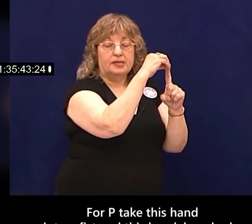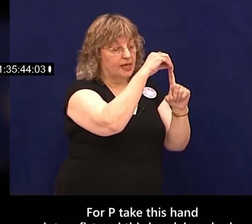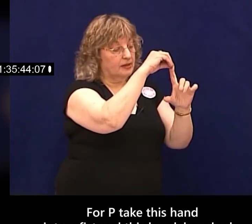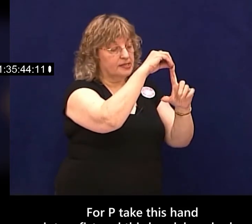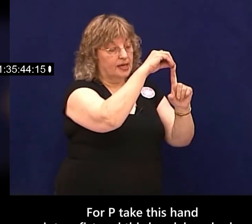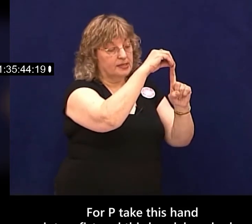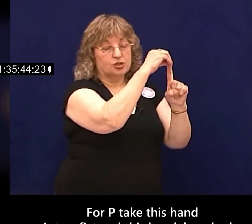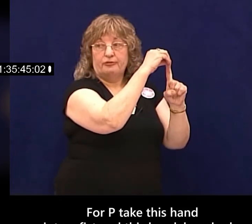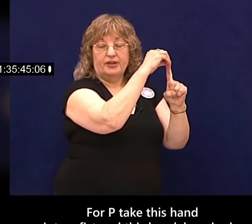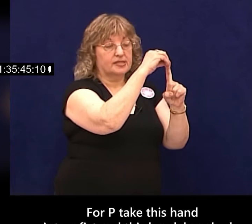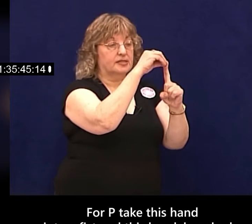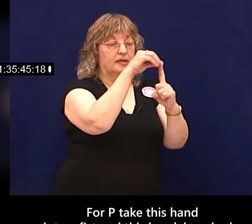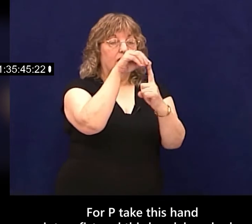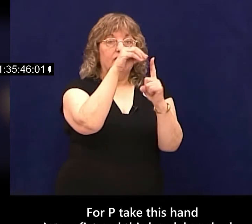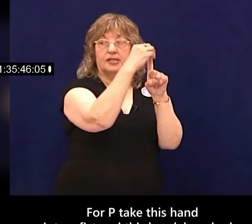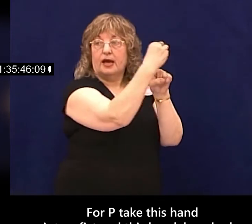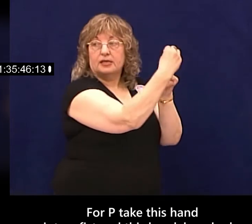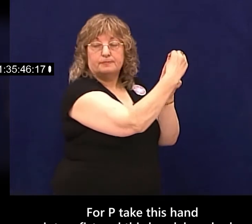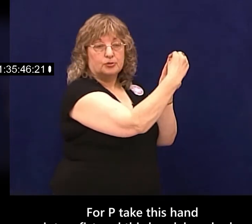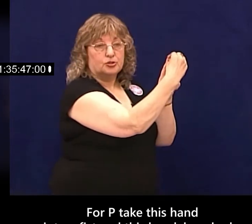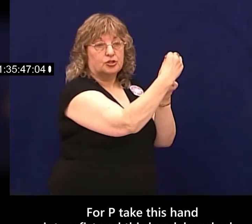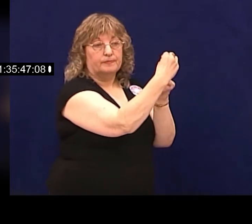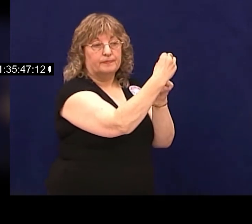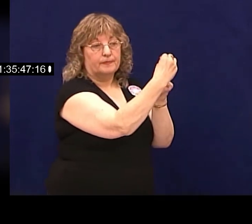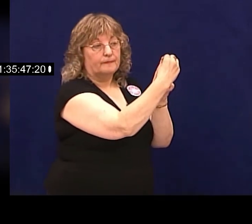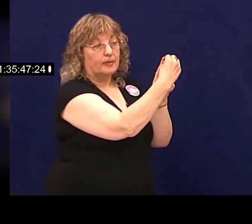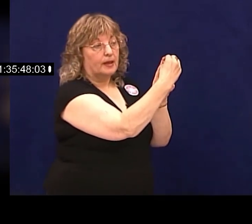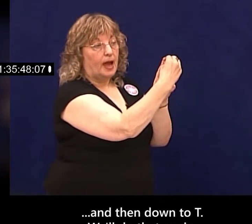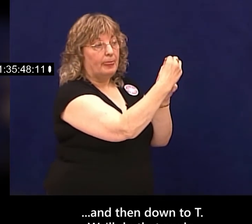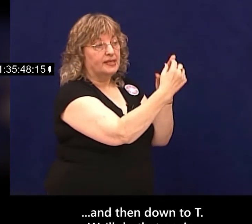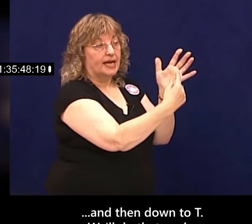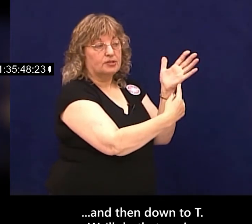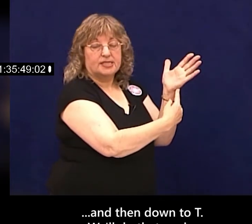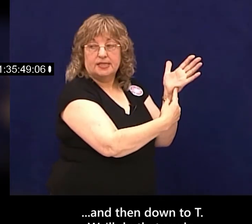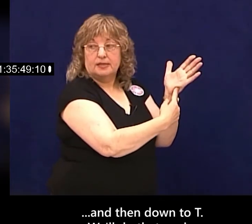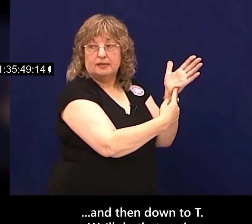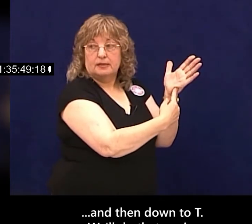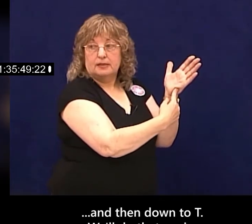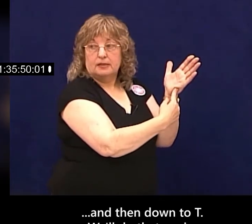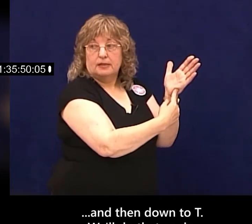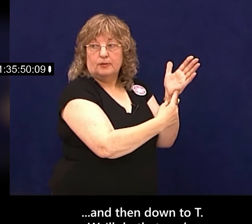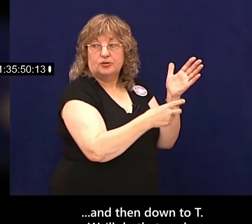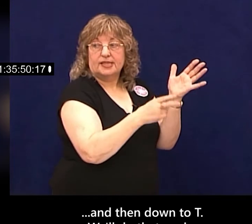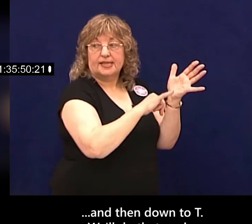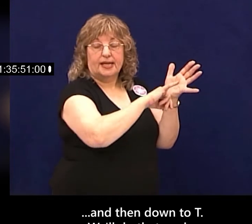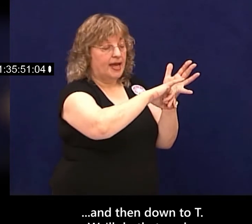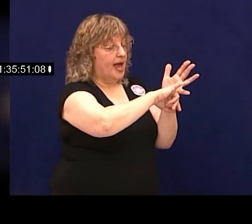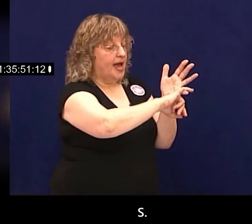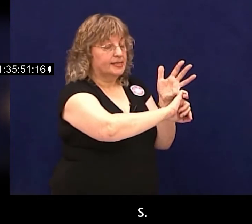take this hand into a fist and this hand bunched. And then down to T. We'll do that again.